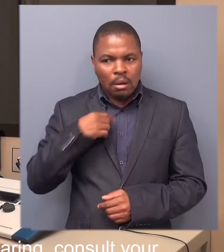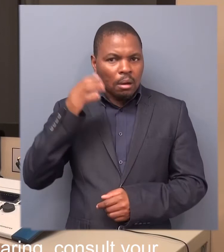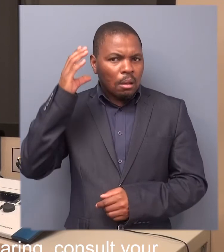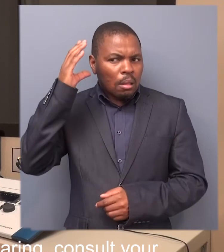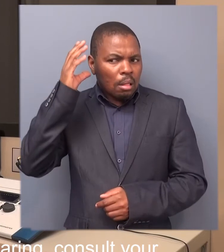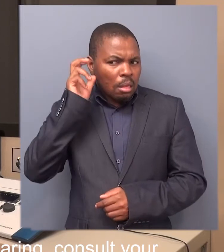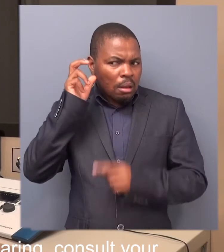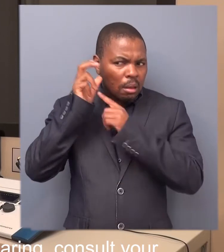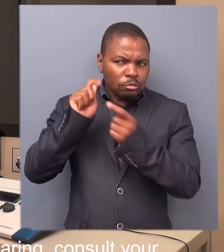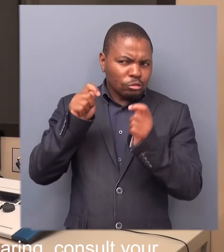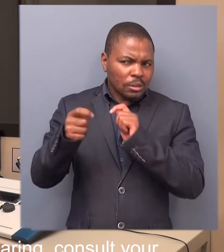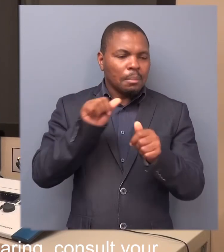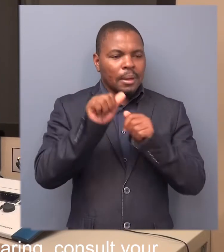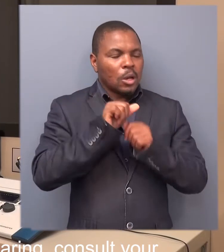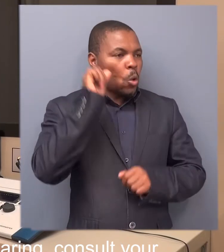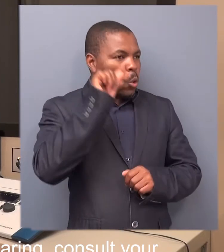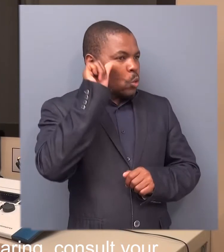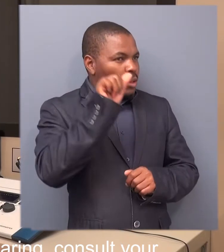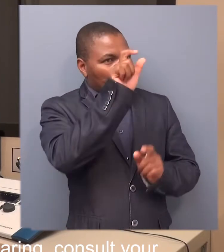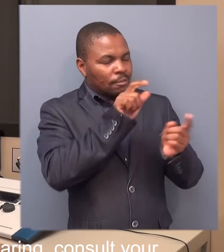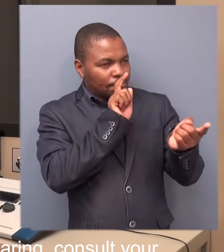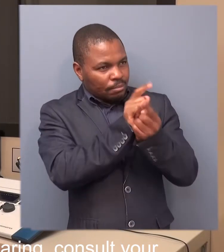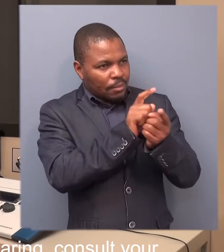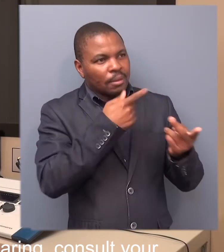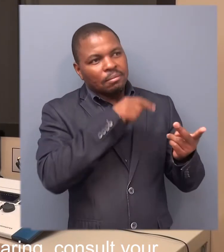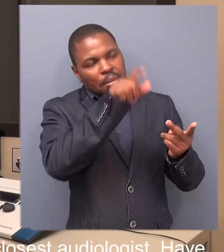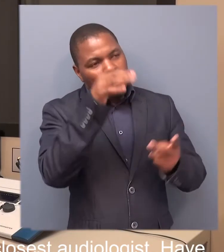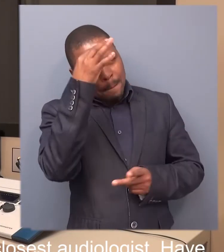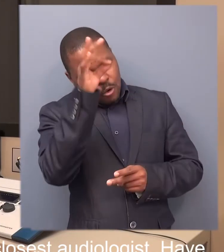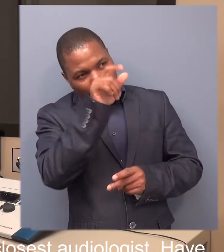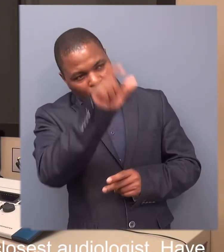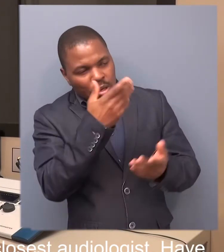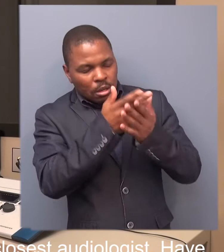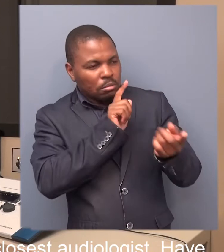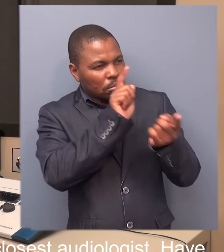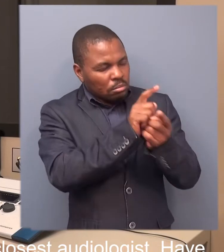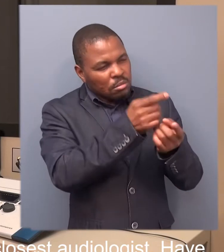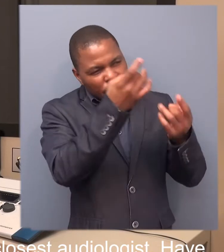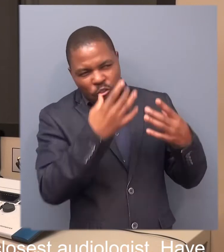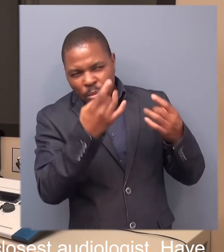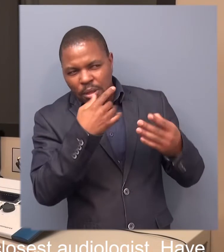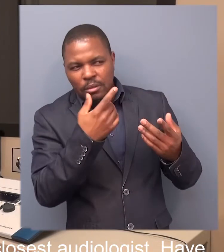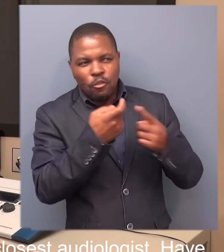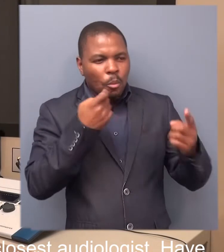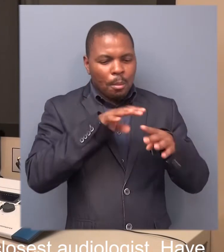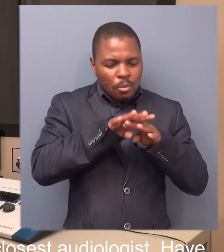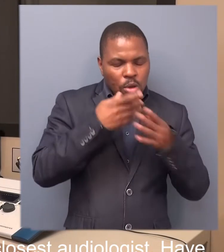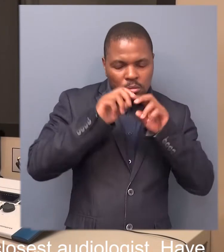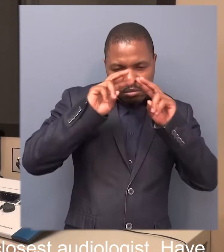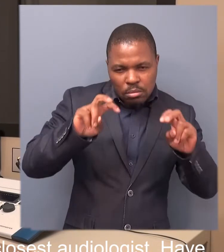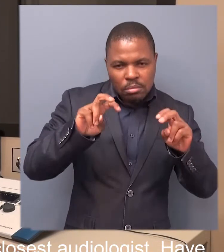change in your hearing, consult your audiologist, hearing healthcare professional, who can find information on the